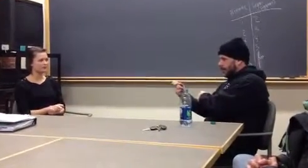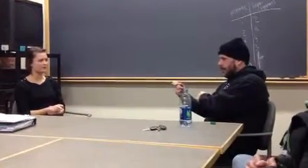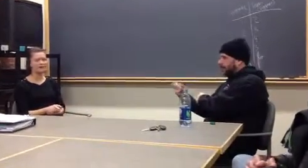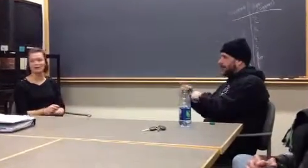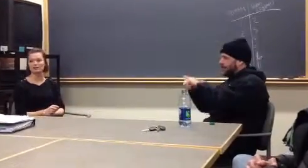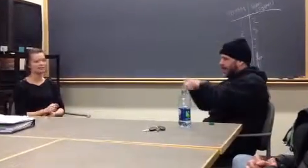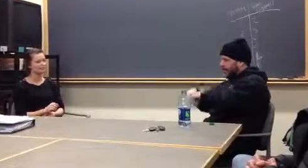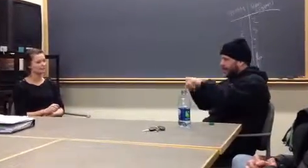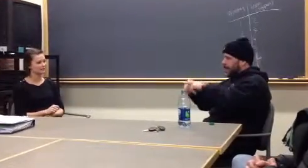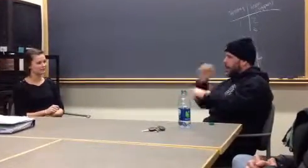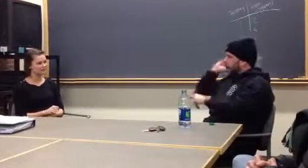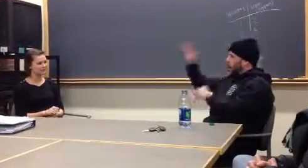and the other team steals the ball,